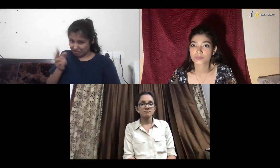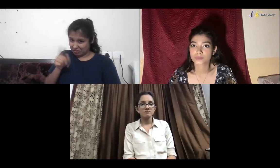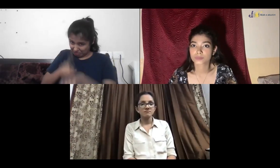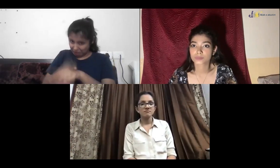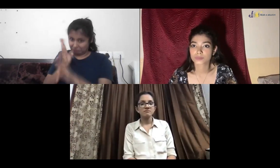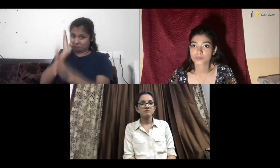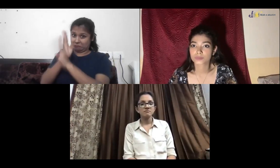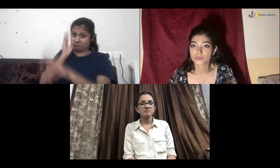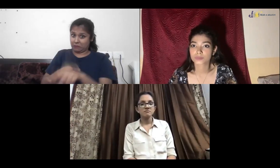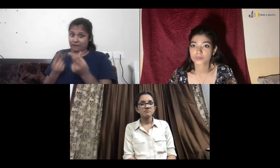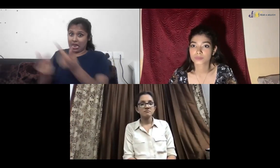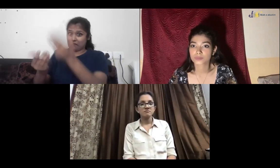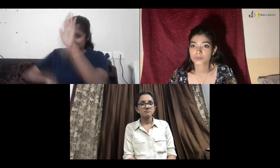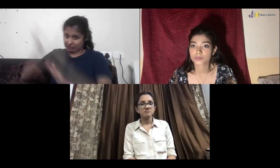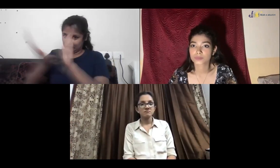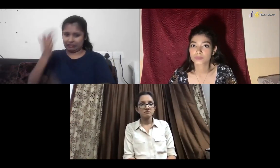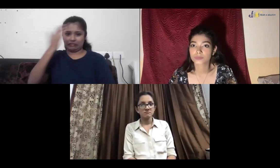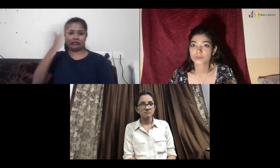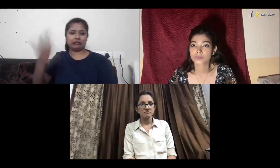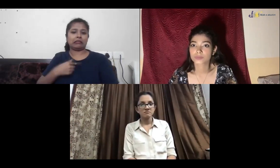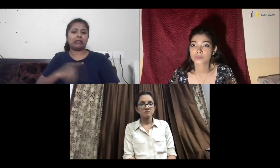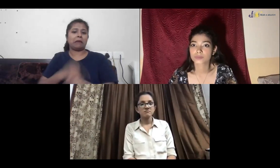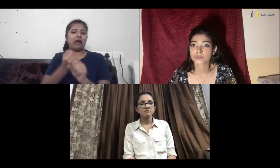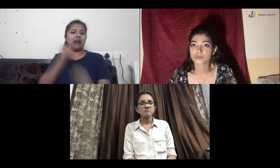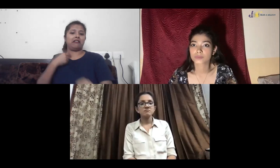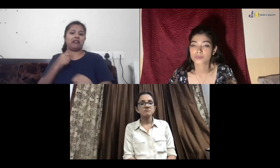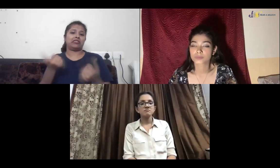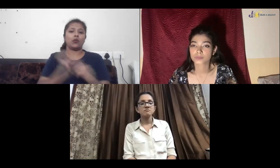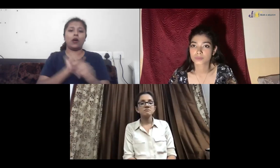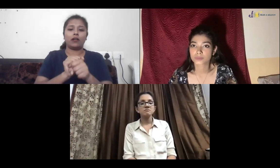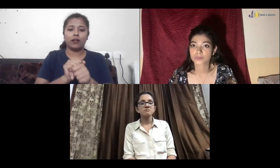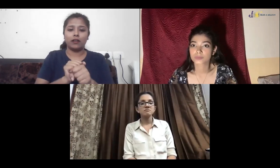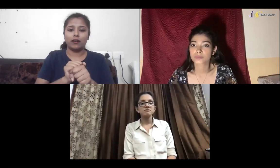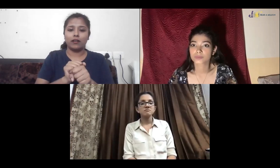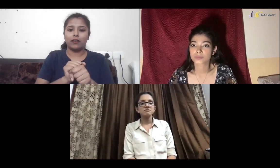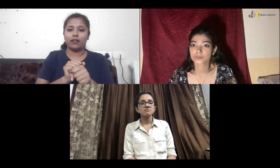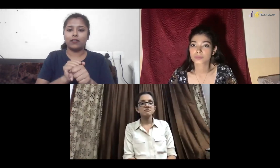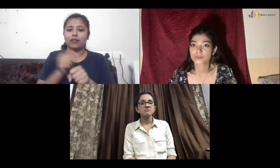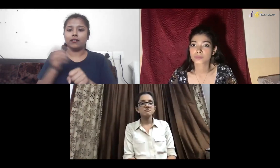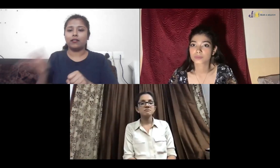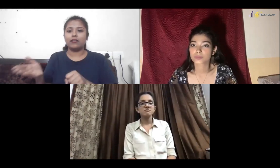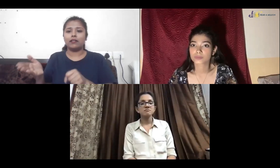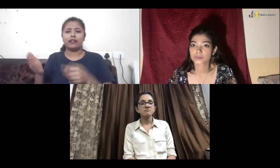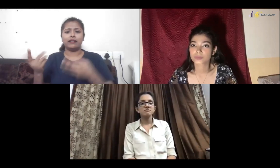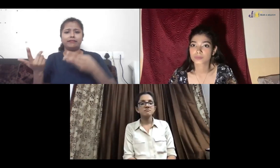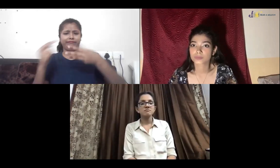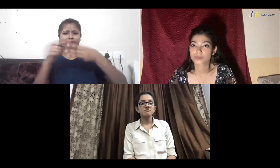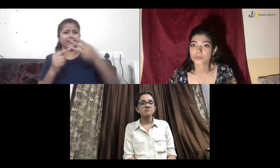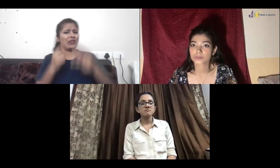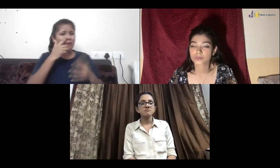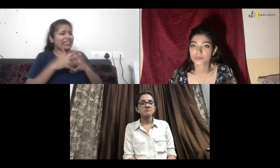there. Boys said you have to go on time. Why you are running from here? You have to work